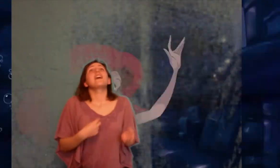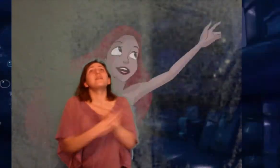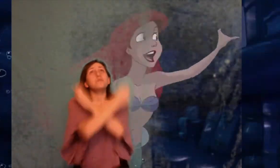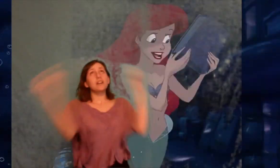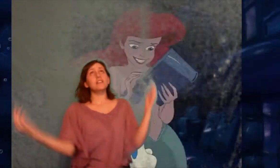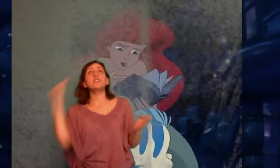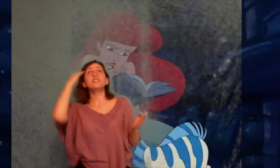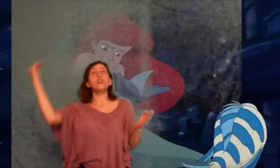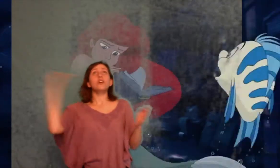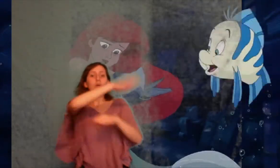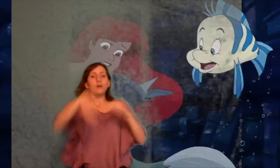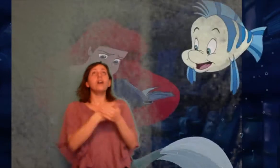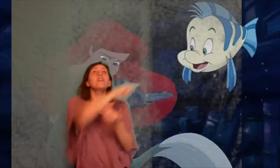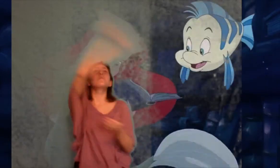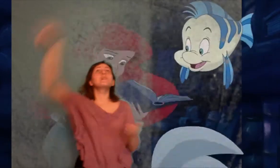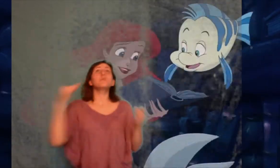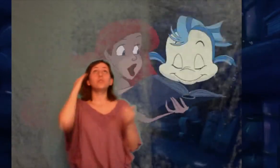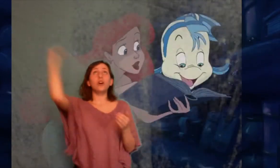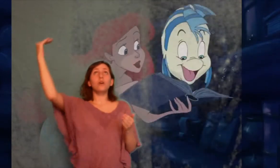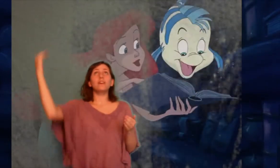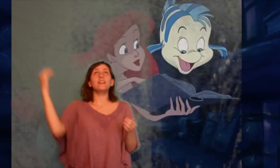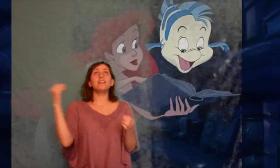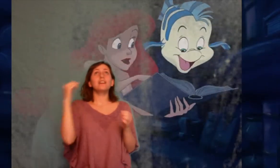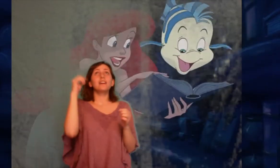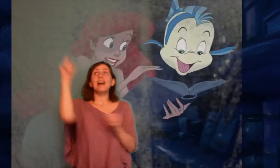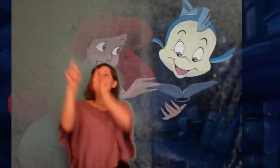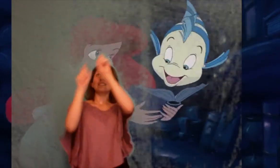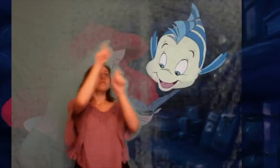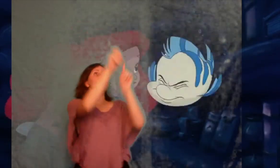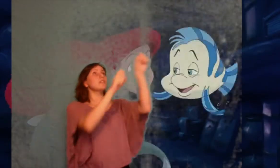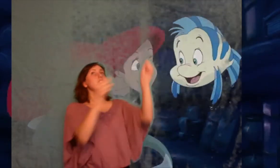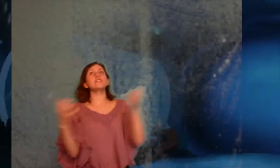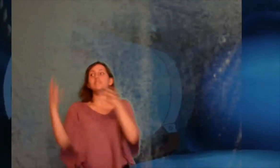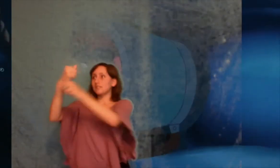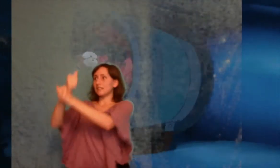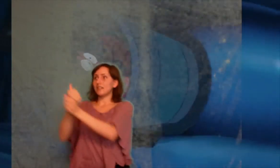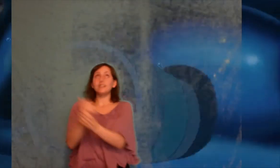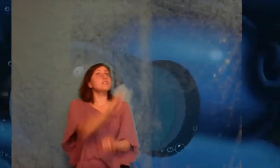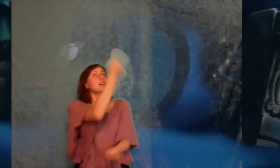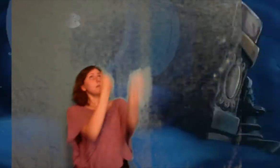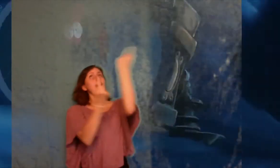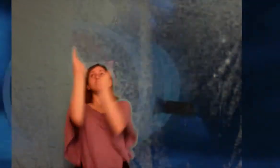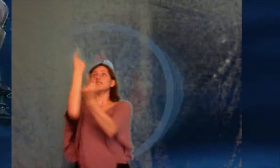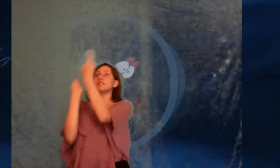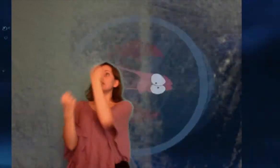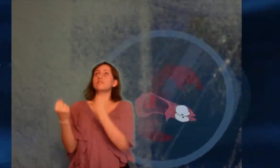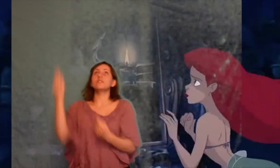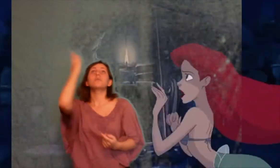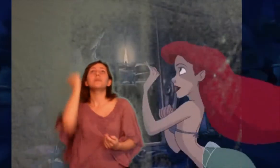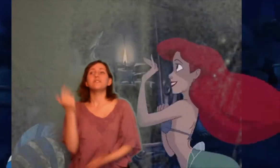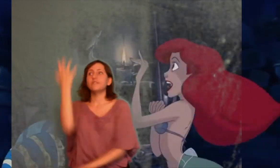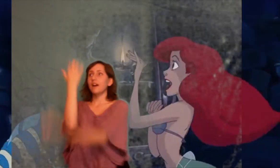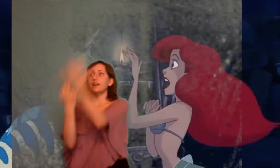stand. I'm ready to know what the people know. Ask them my questions and get some